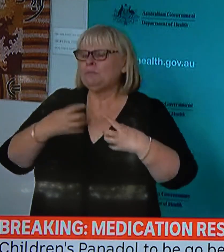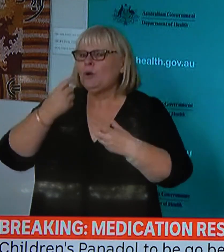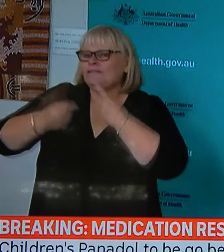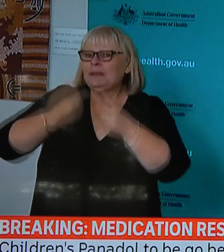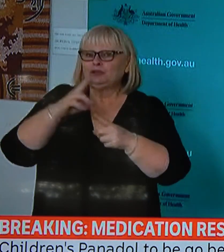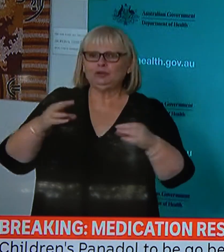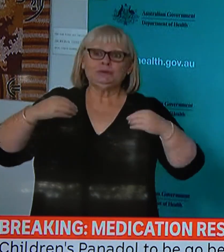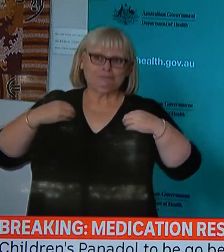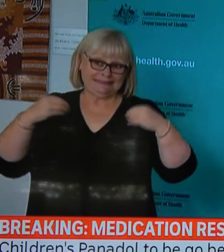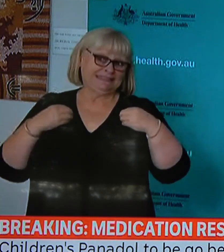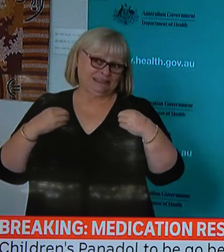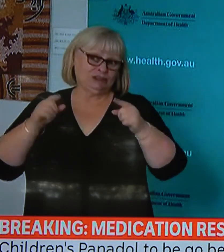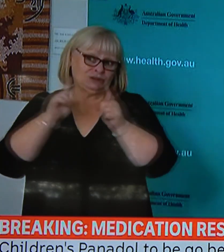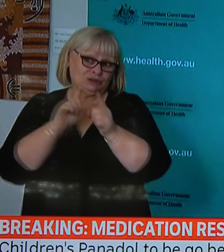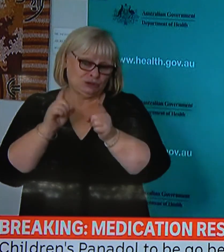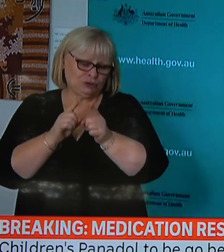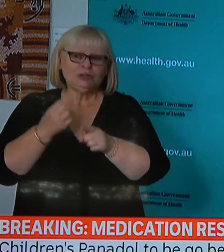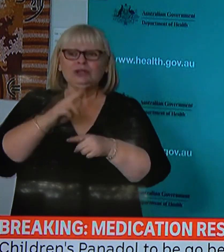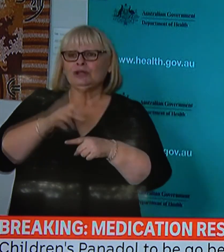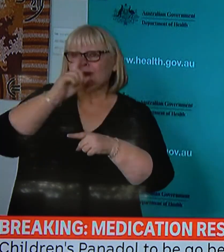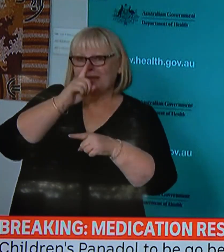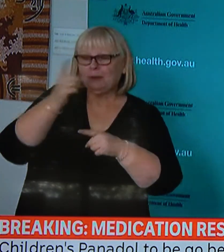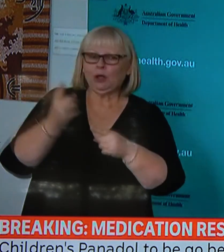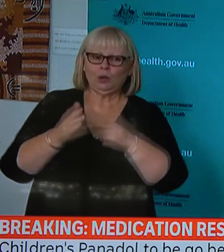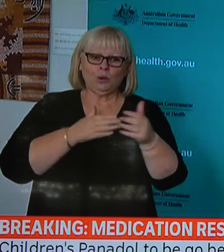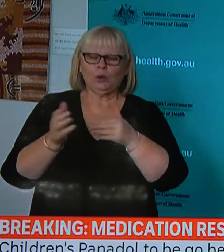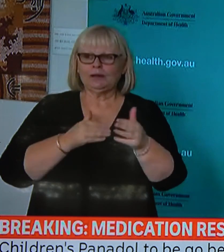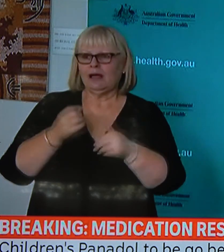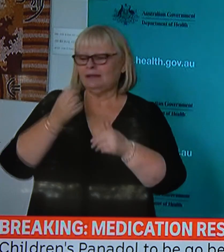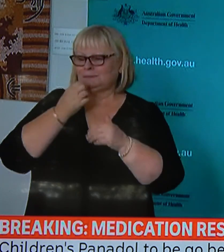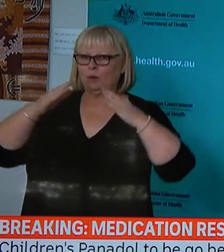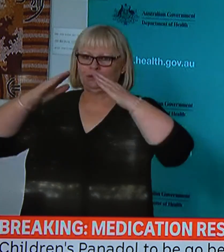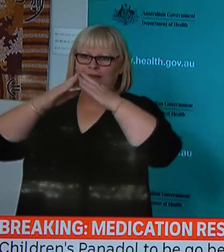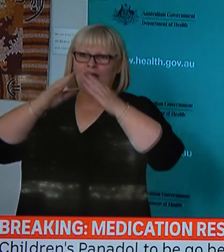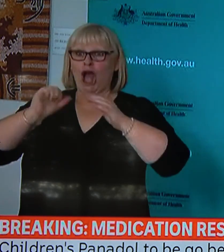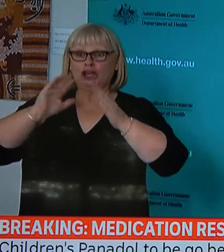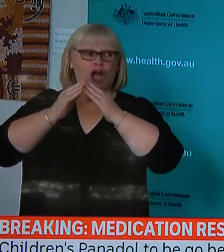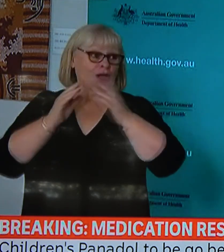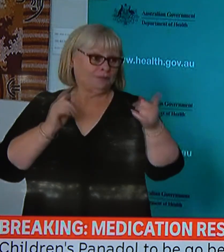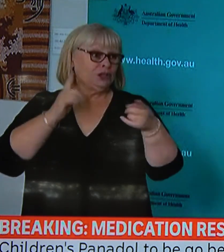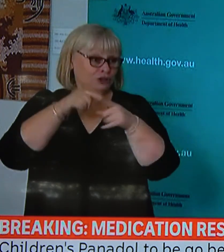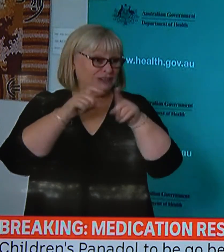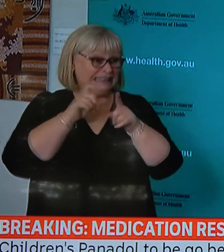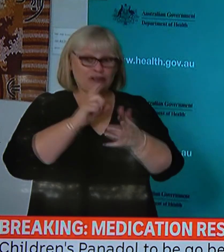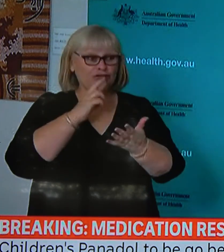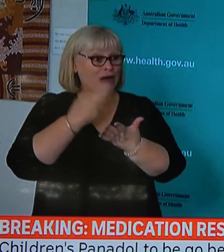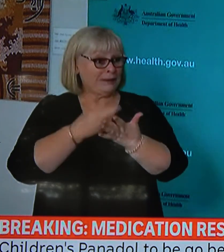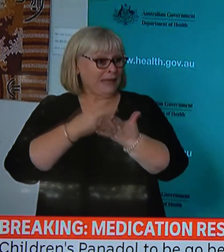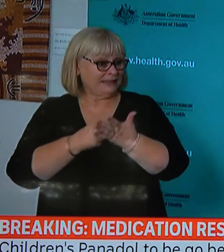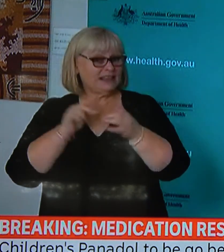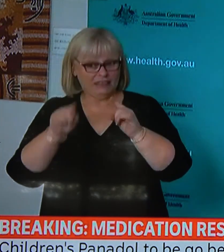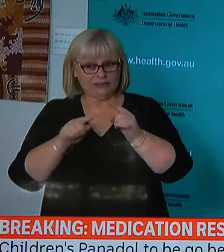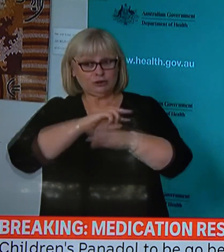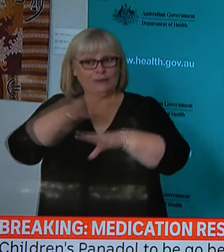businesses and indeed to people that are organising small events in their own houses. So you did recommend that to